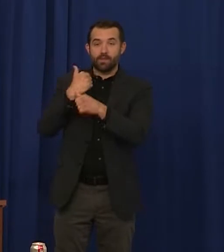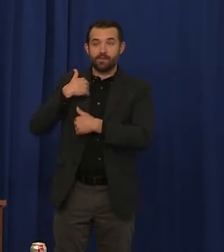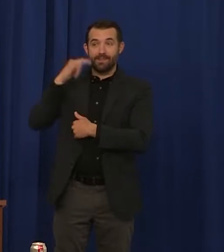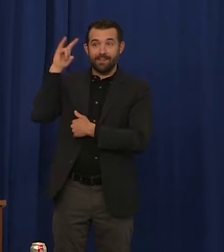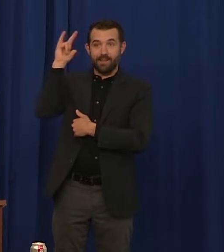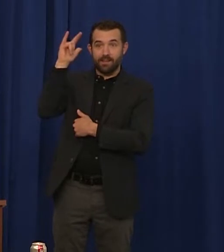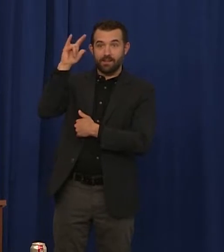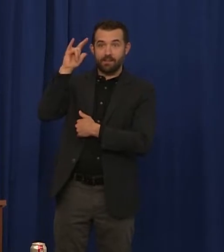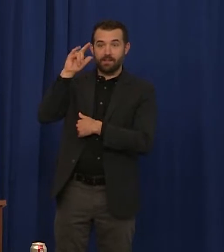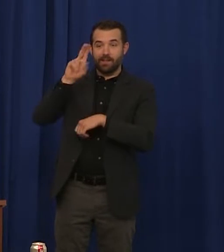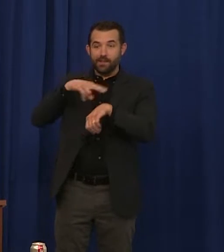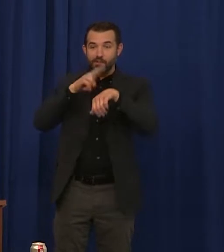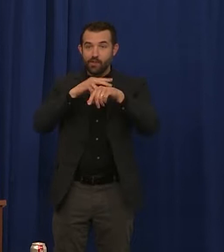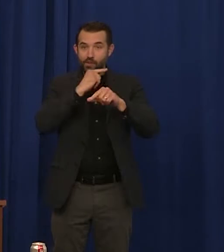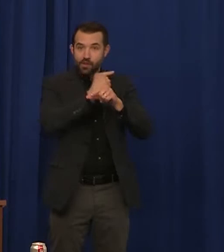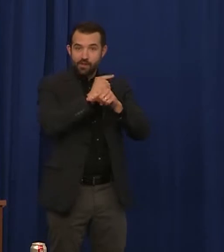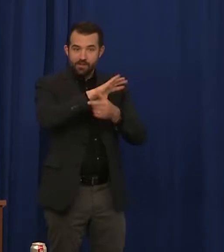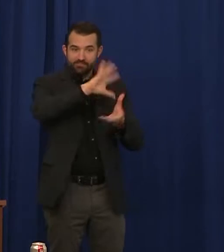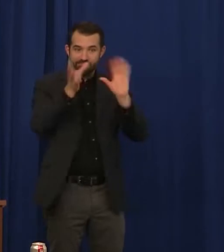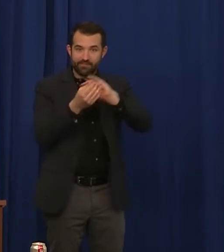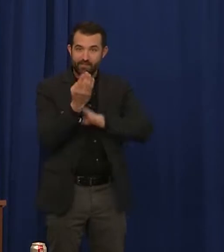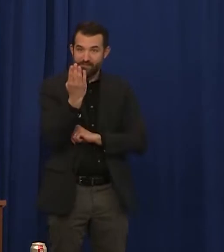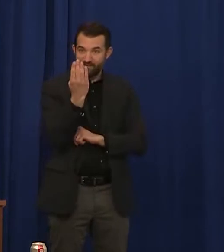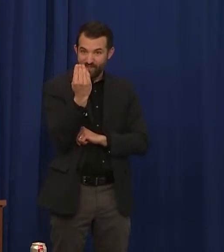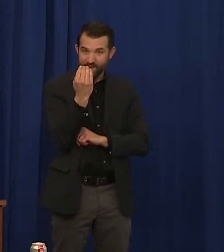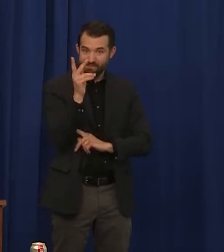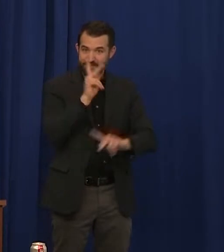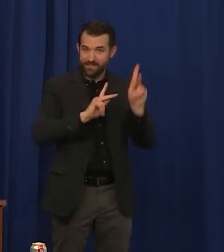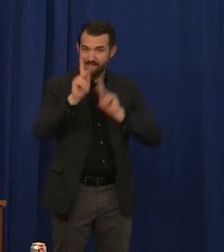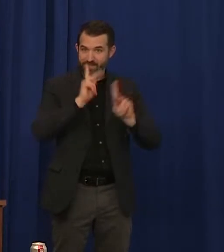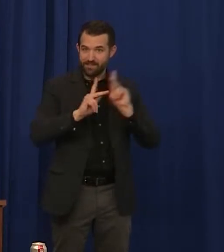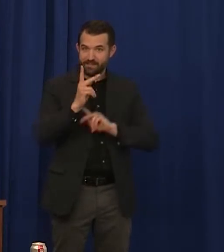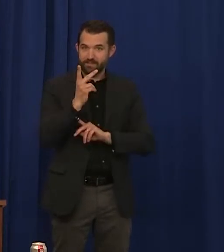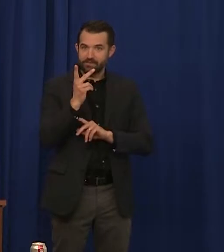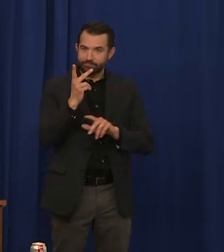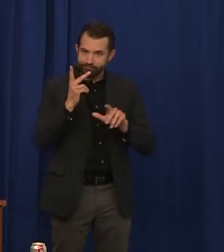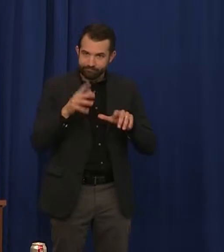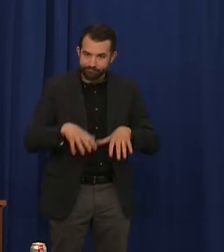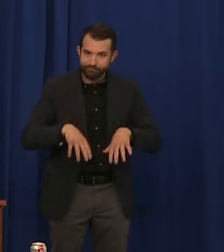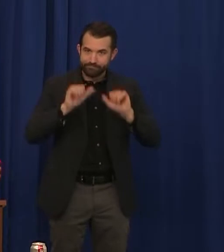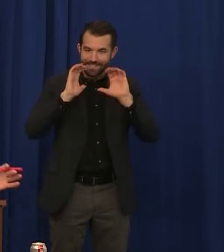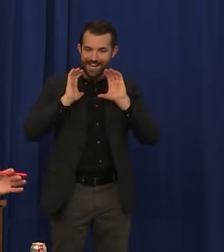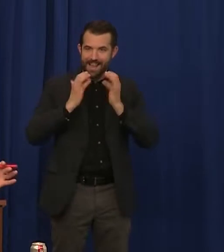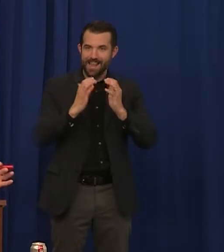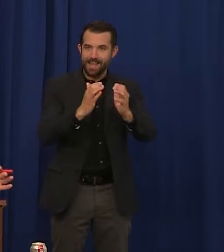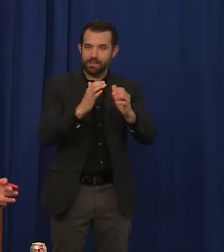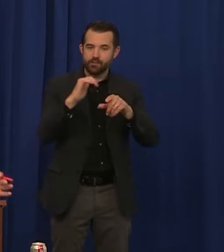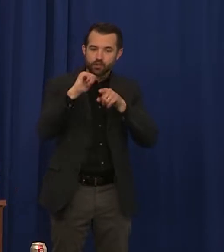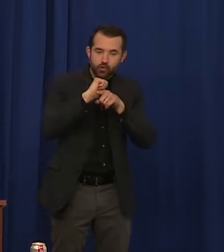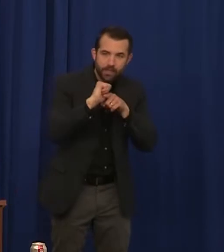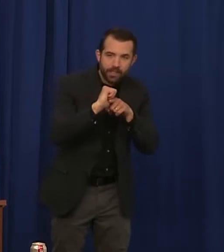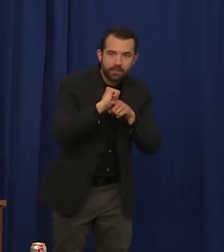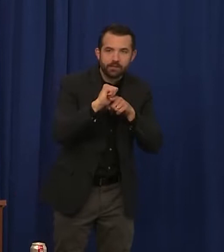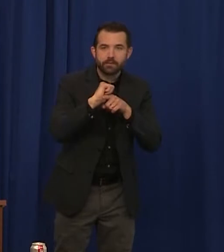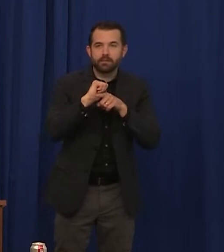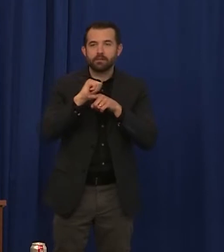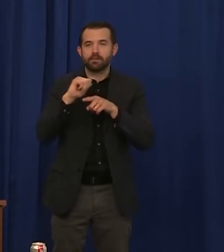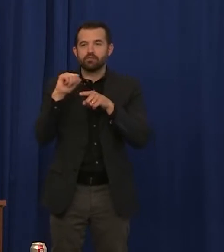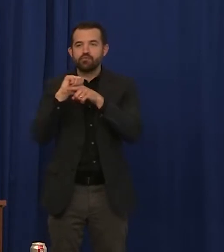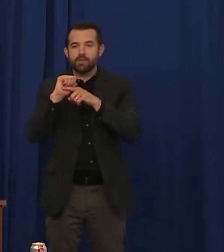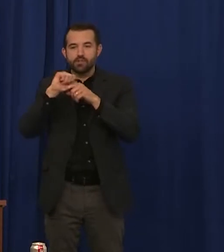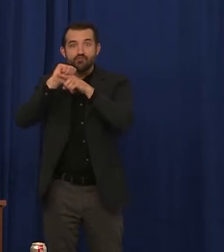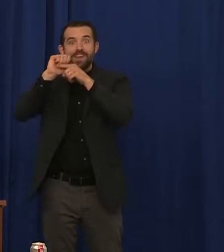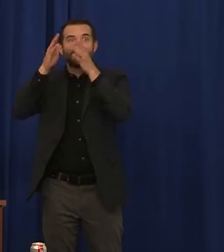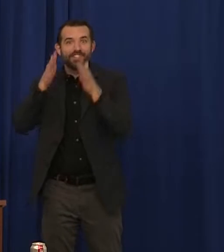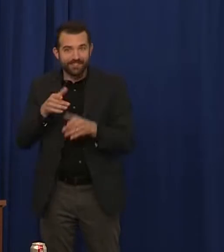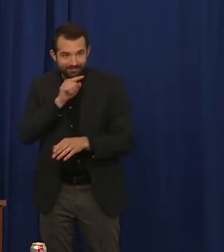Guard have been receiving Train the Trainer testing in order to then go out and provide training and